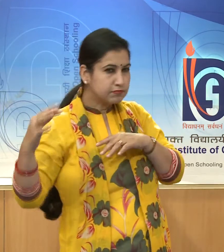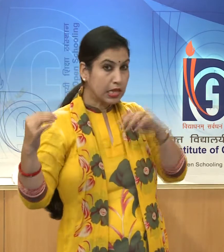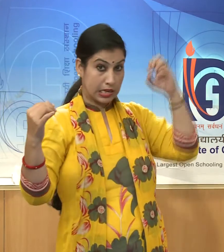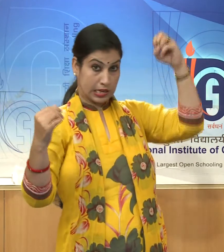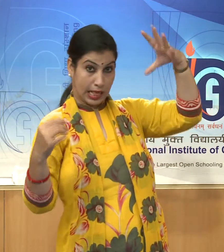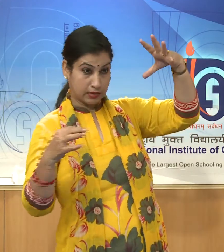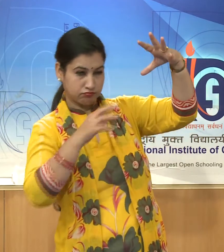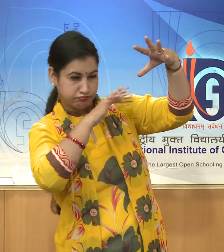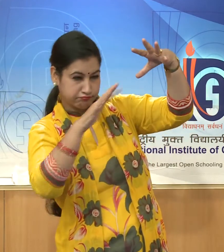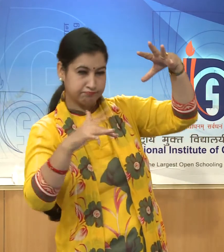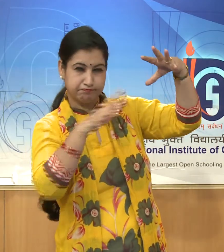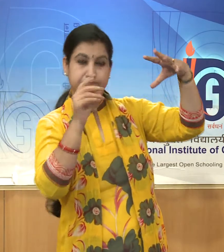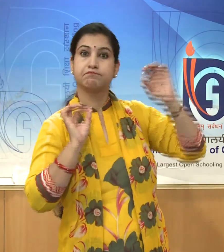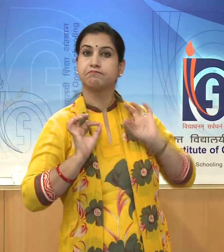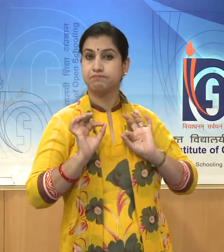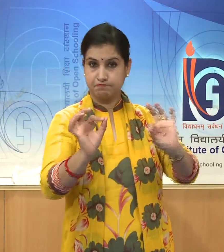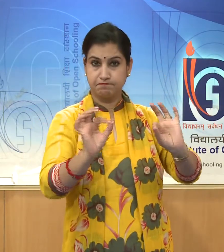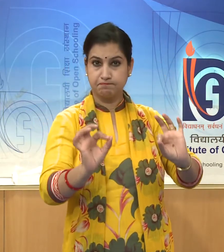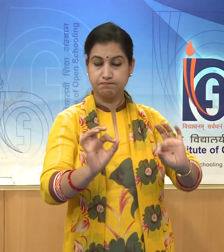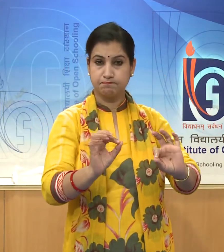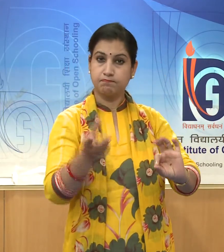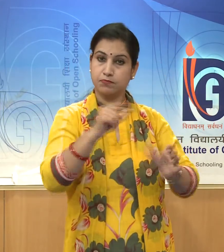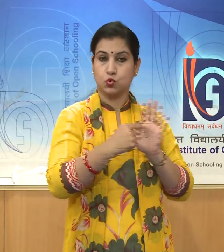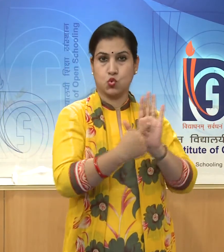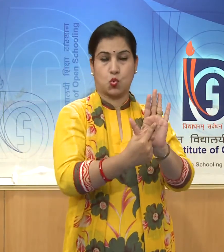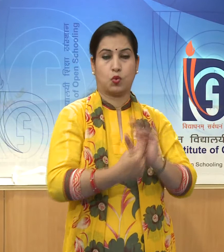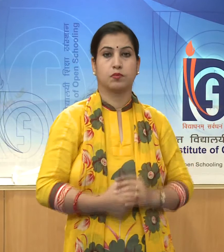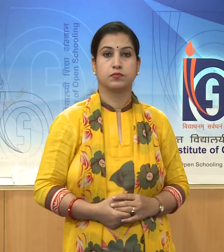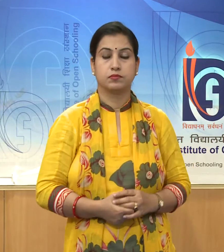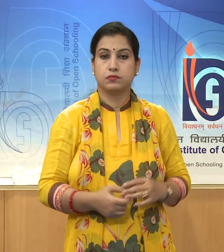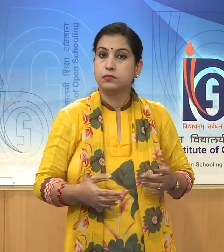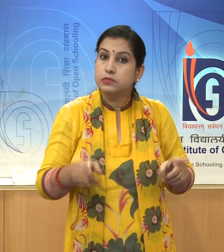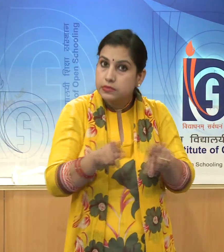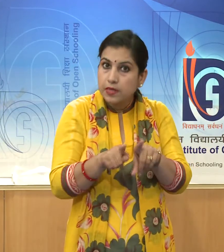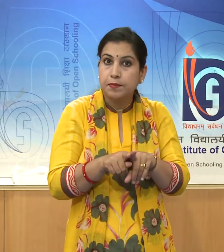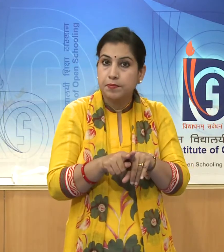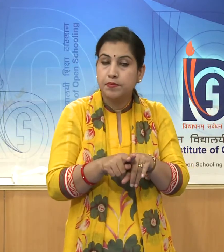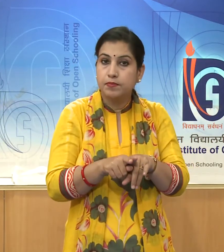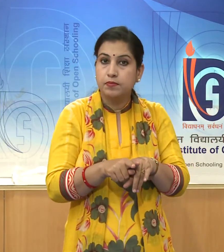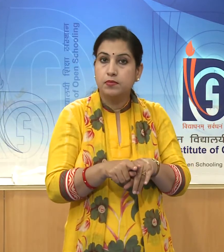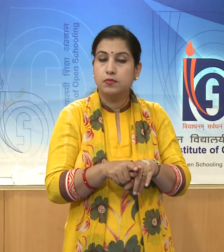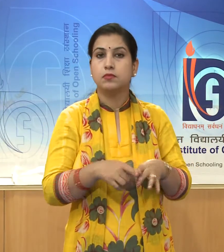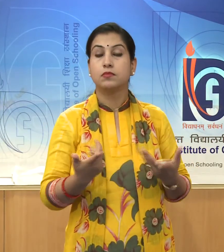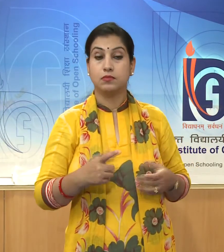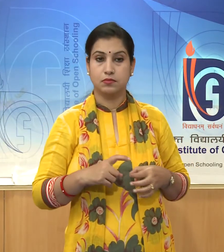light is reproduced, while sufficient